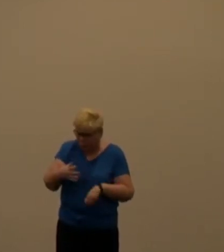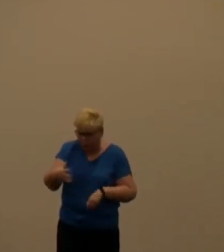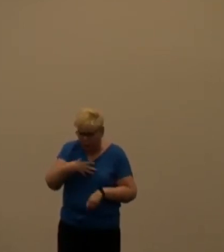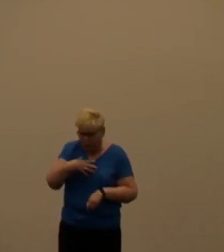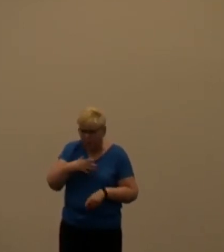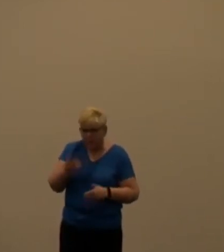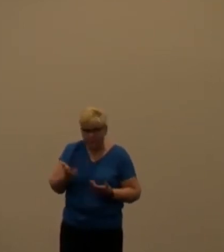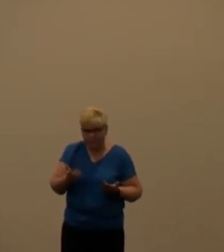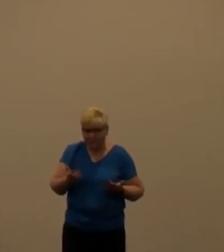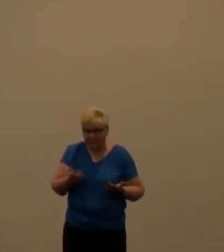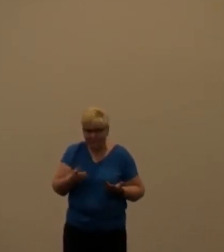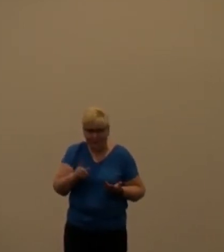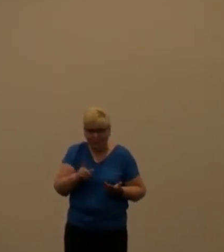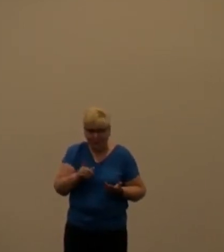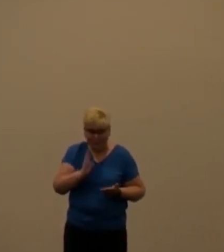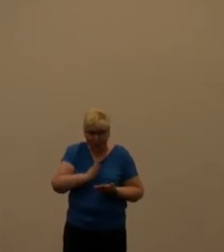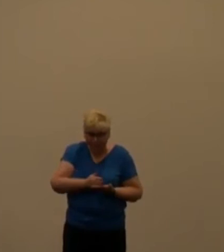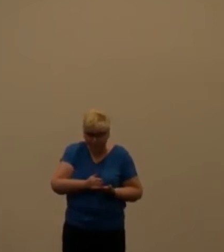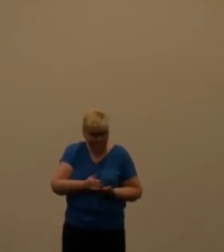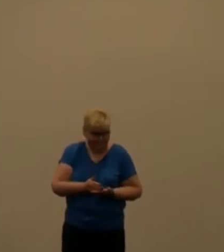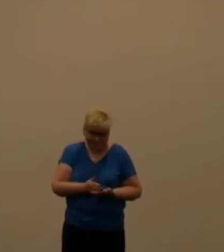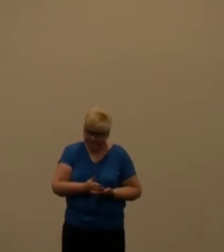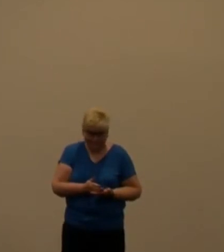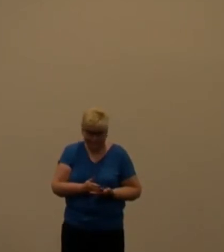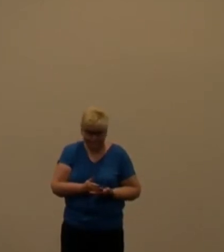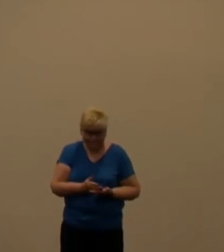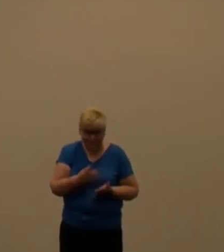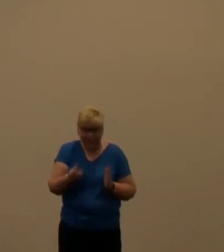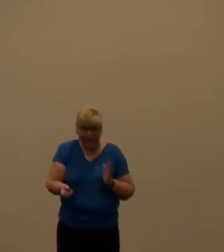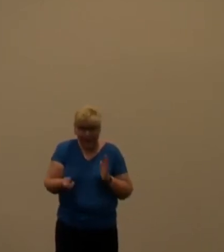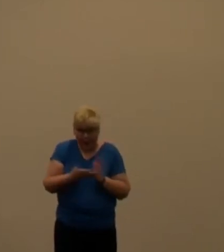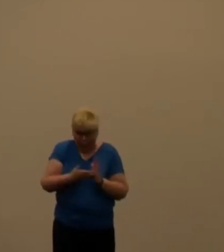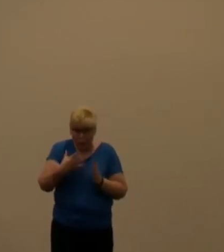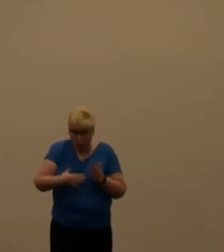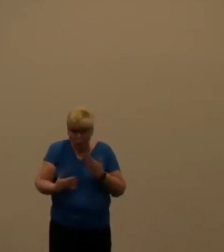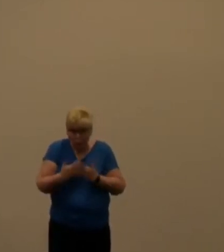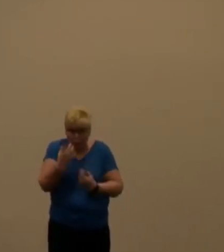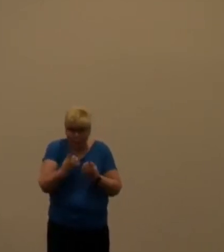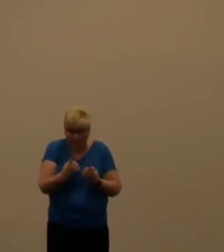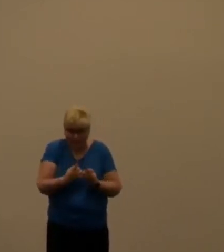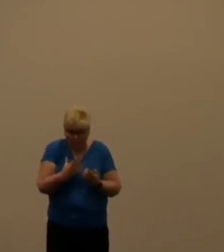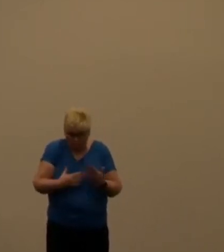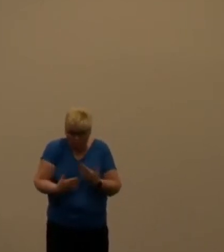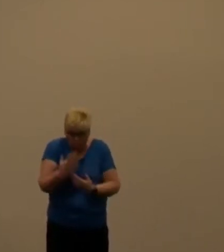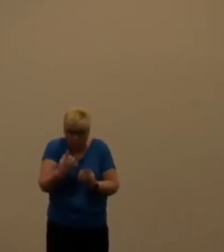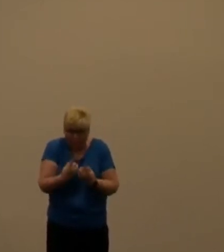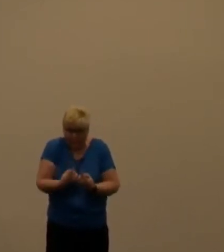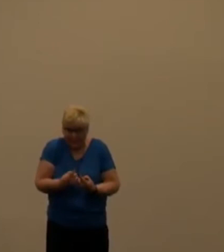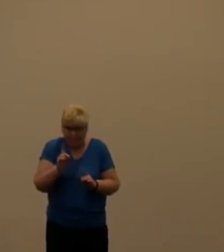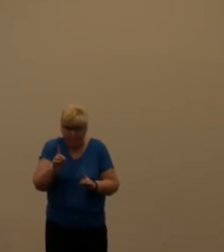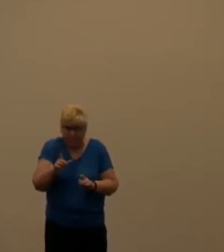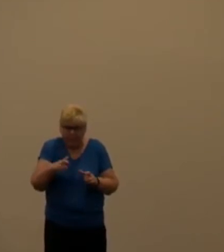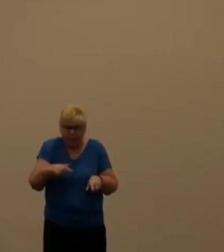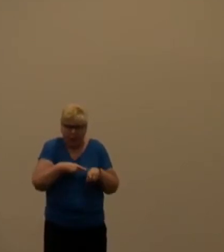Yeah, they do say that, but they don't do that. They want new stuff, they want the new ways of doing things, but